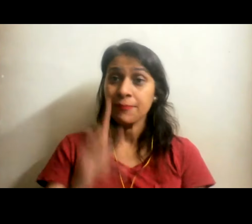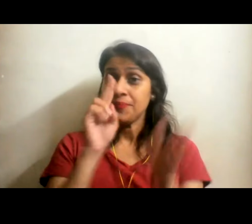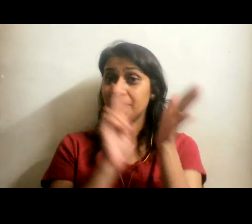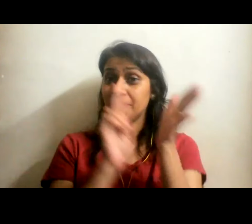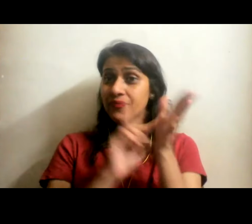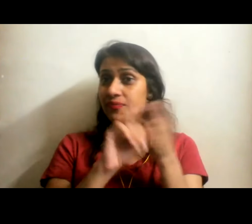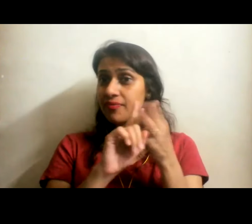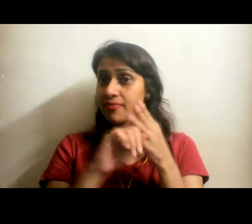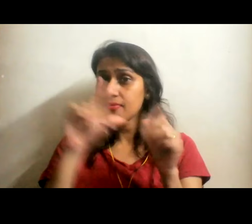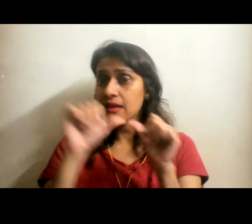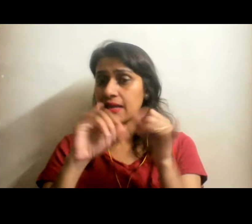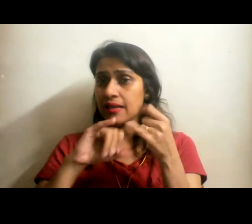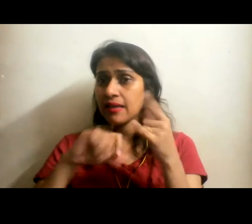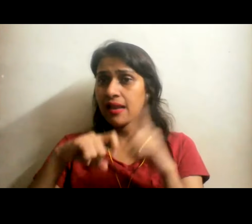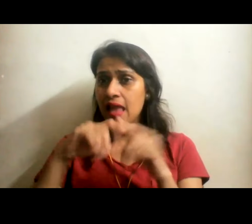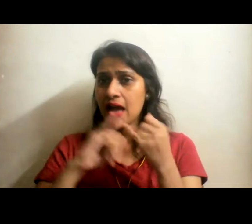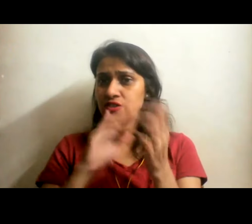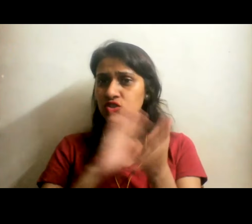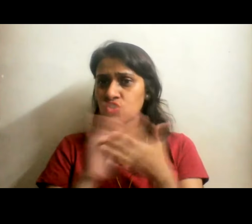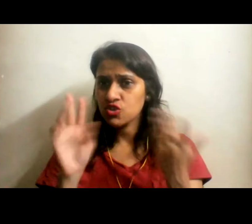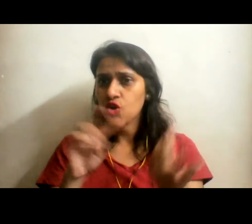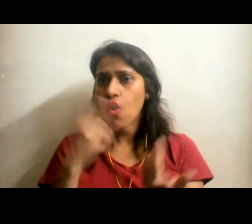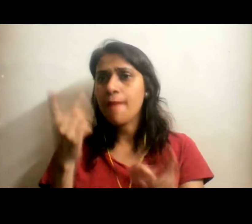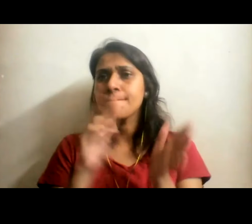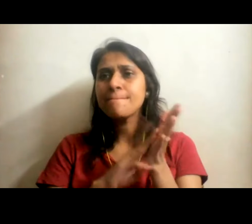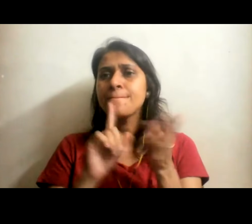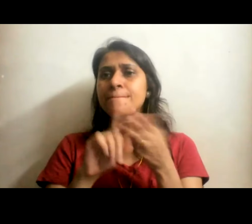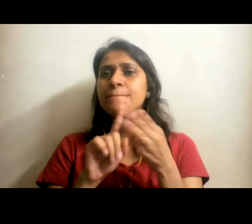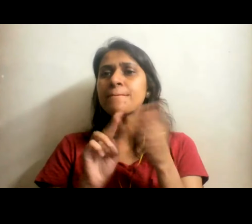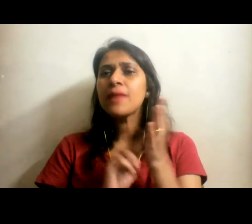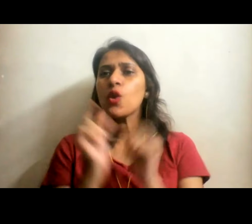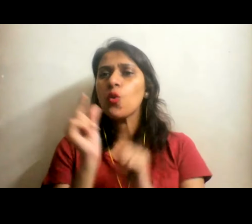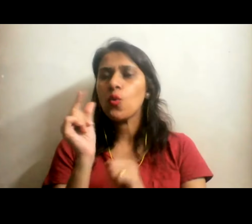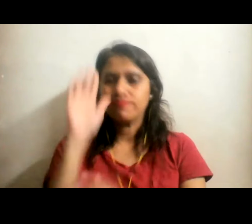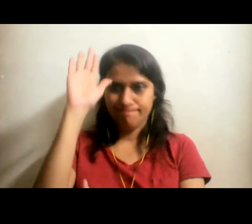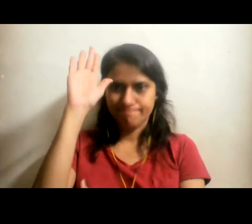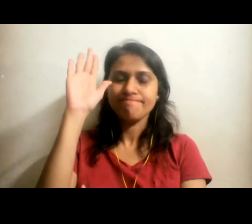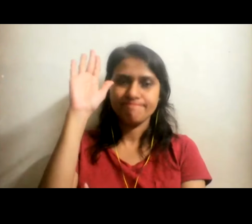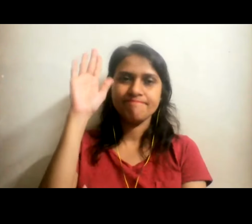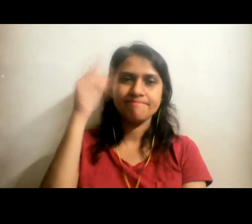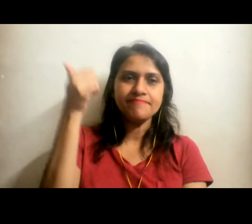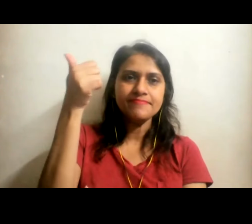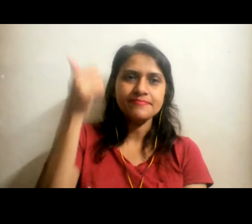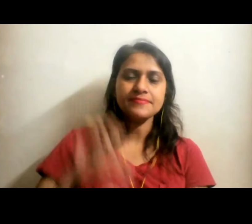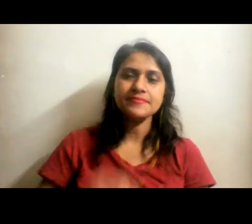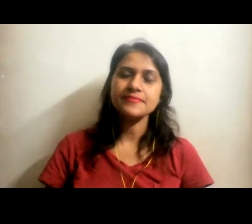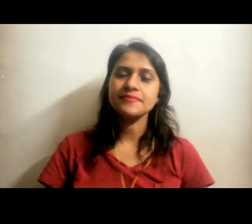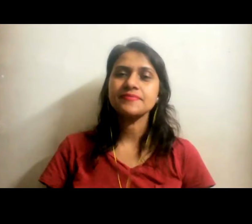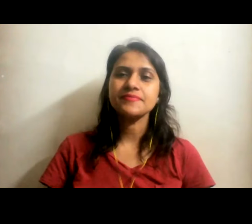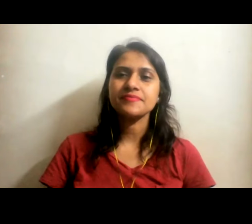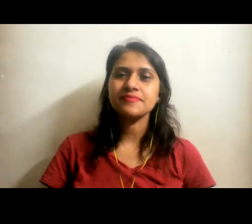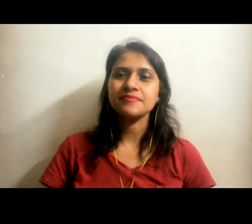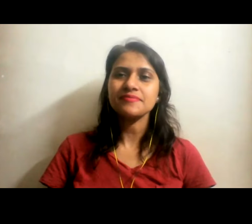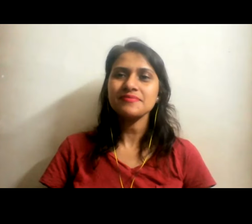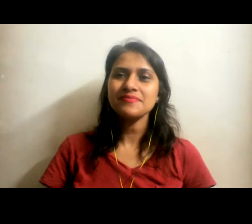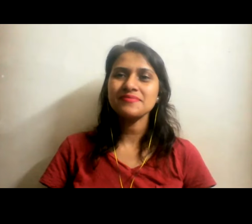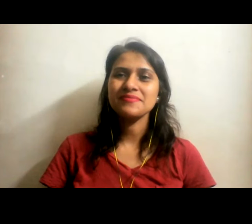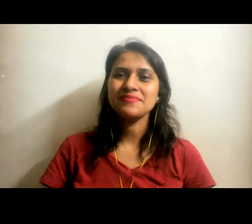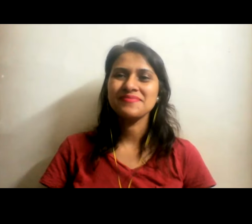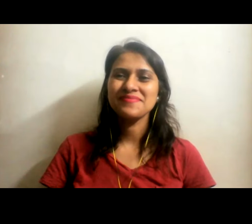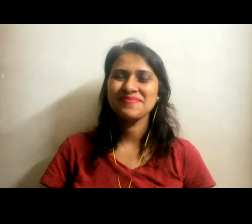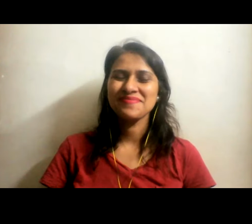No. Meenu, Nilaksh, somebody? Yes, Hello? okay. Yeah, Hi. you can